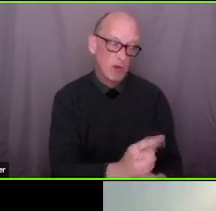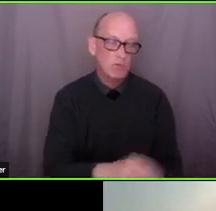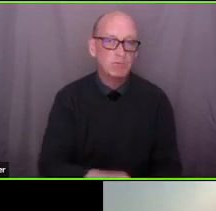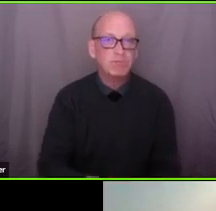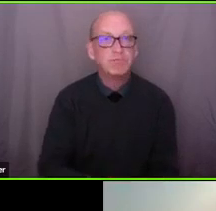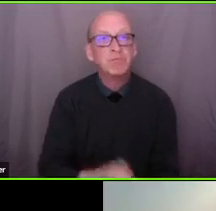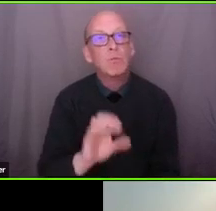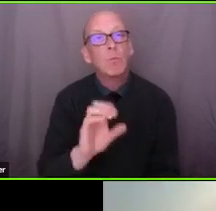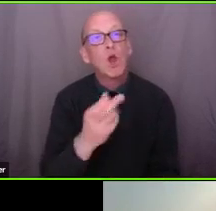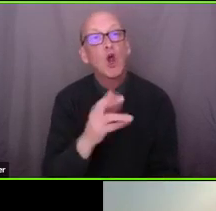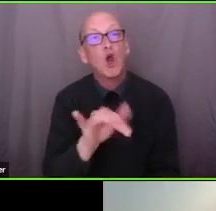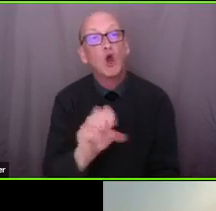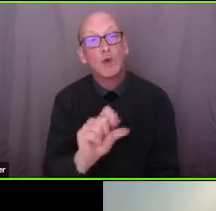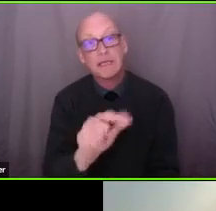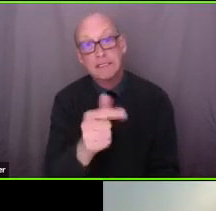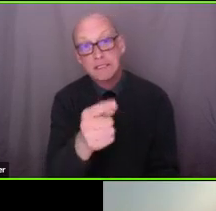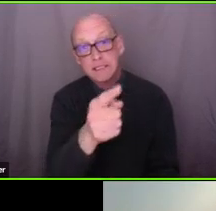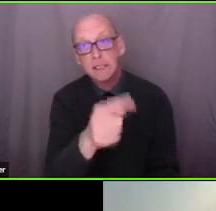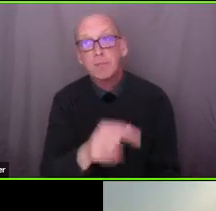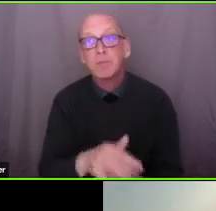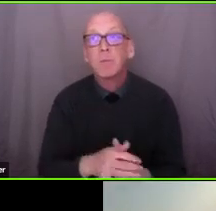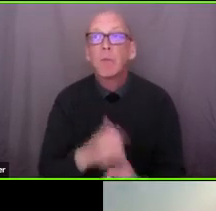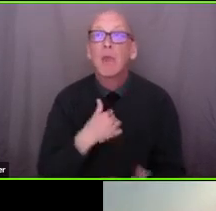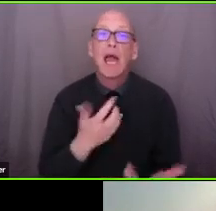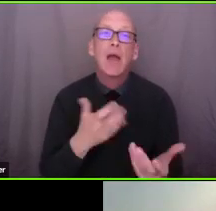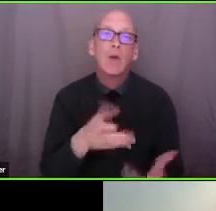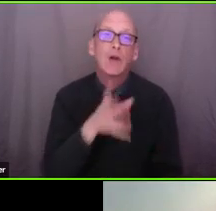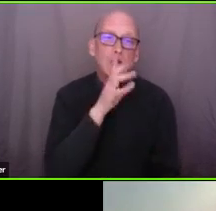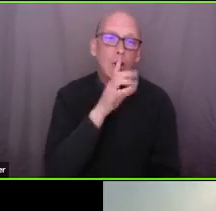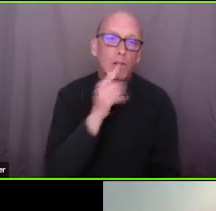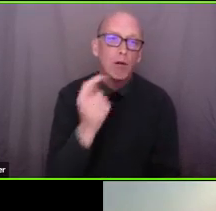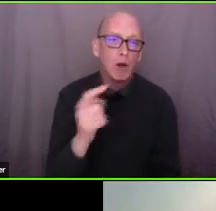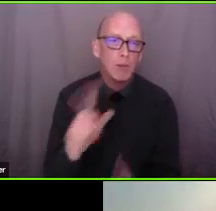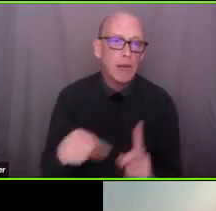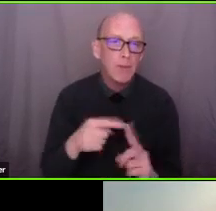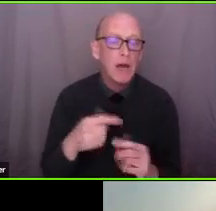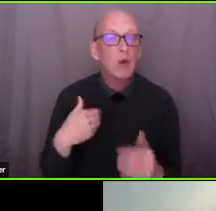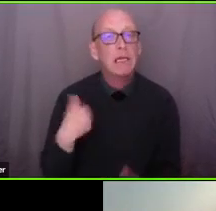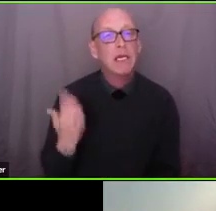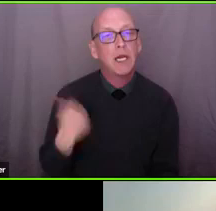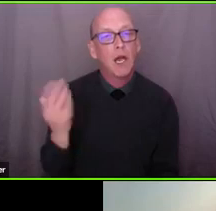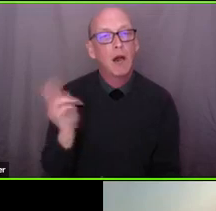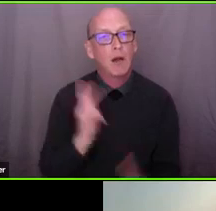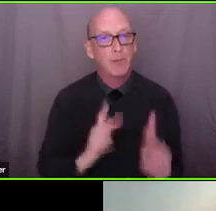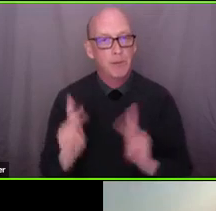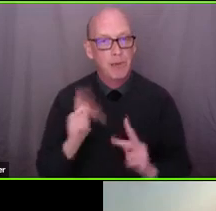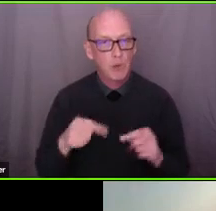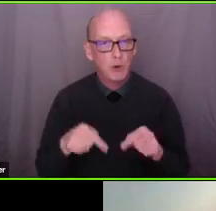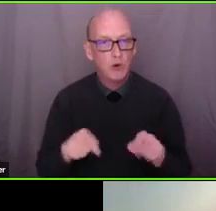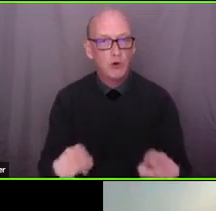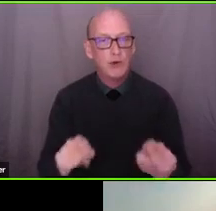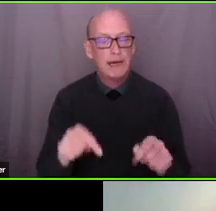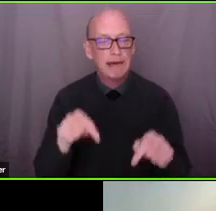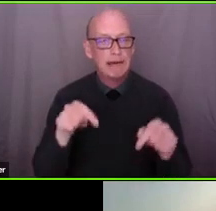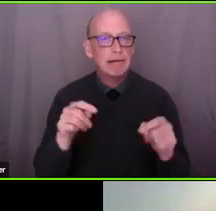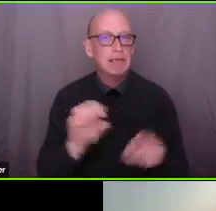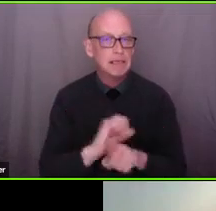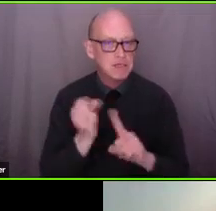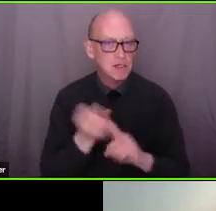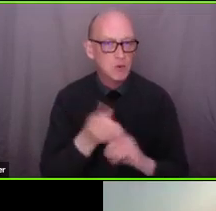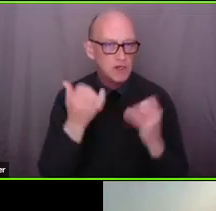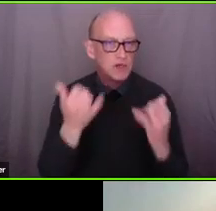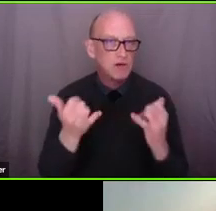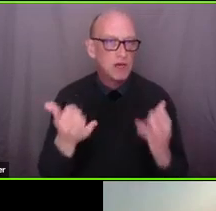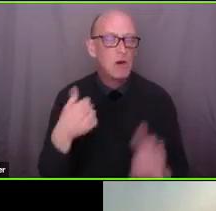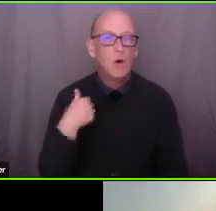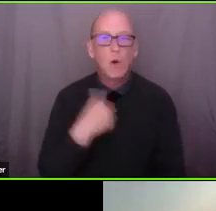I want to talk just a little bit about maybe young people during this time, because we know that this